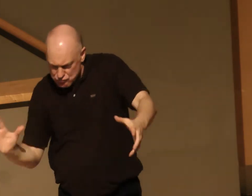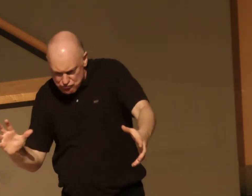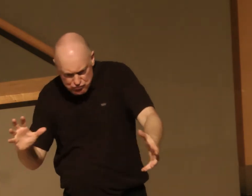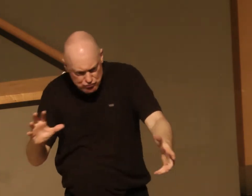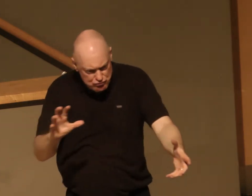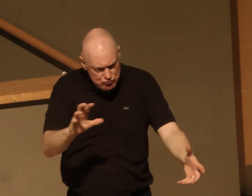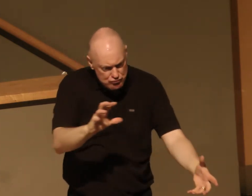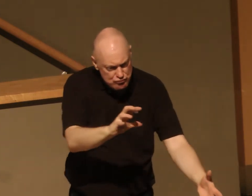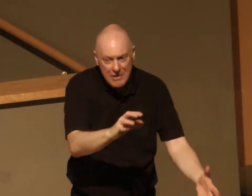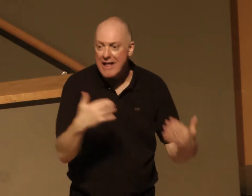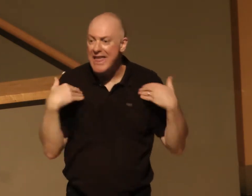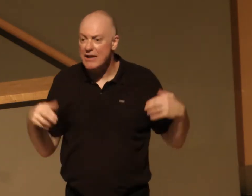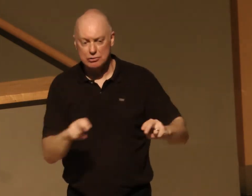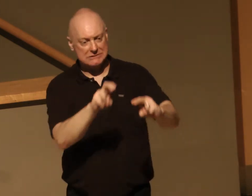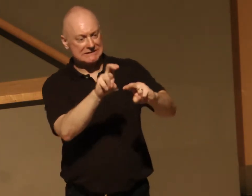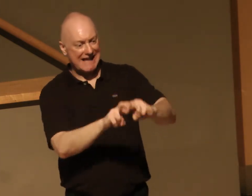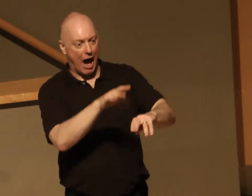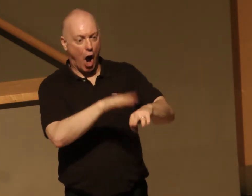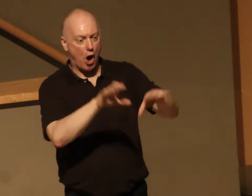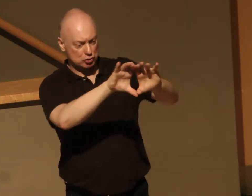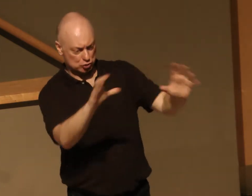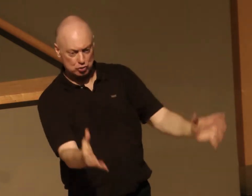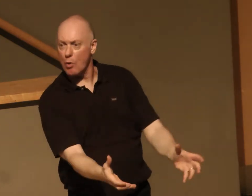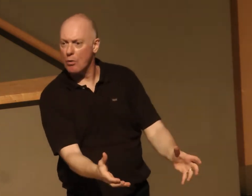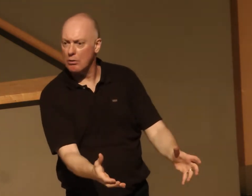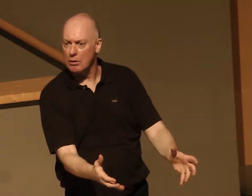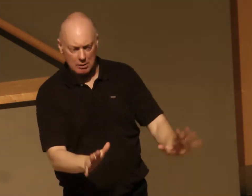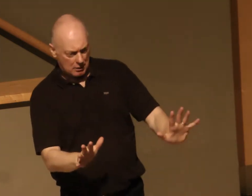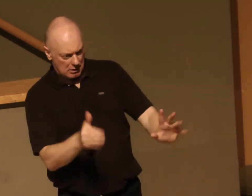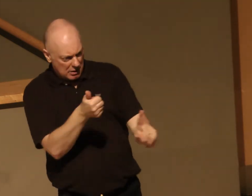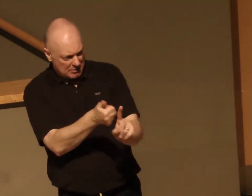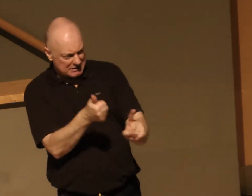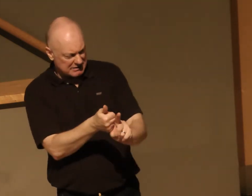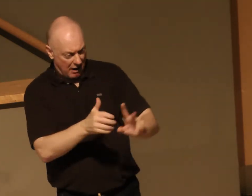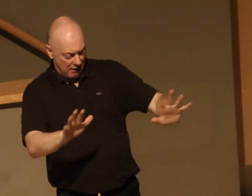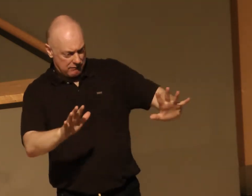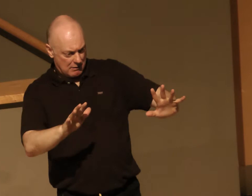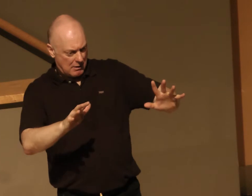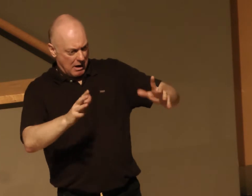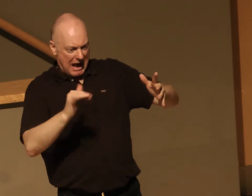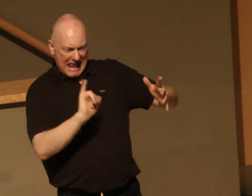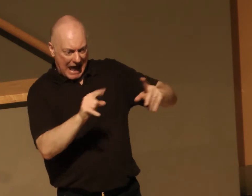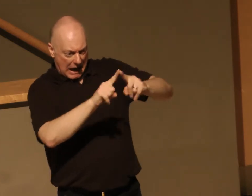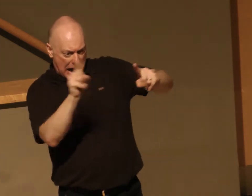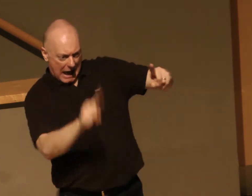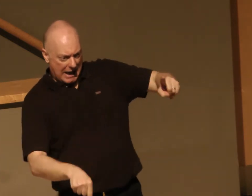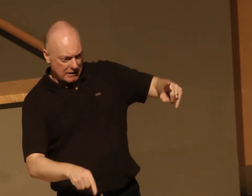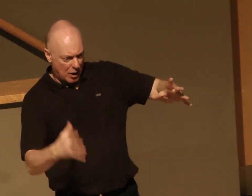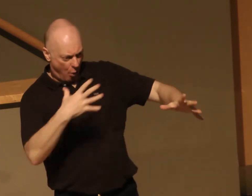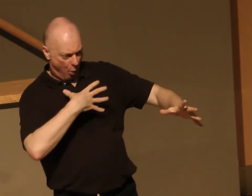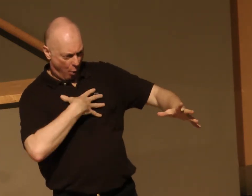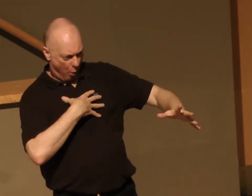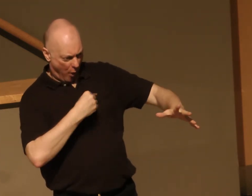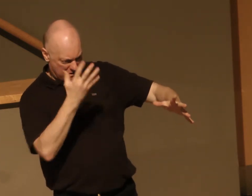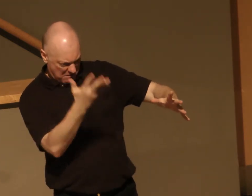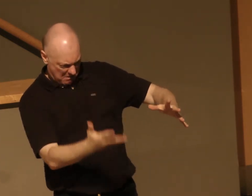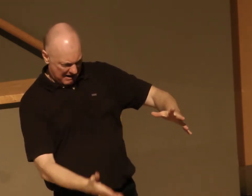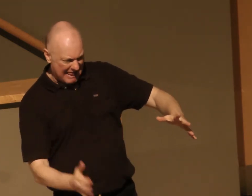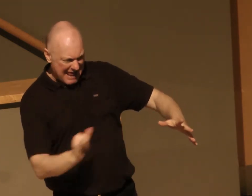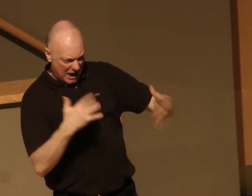and sat by it. His appearance was like lightning in his clothing, white as snow. And for